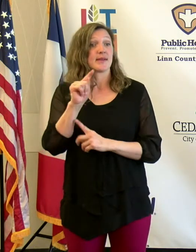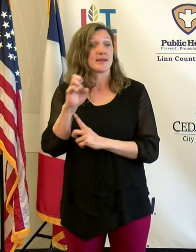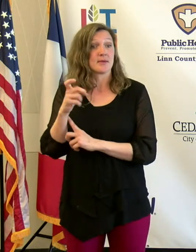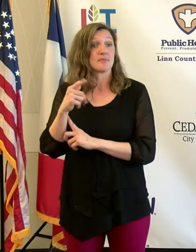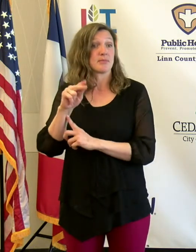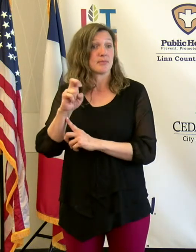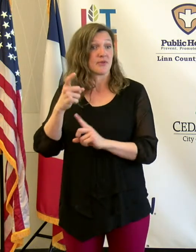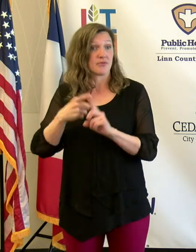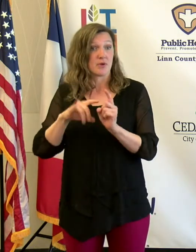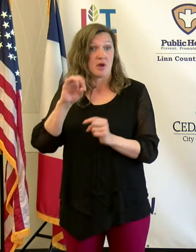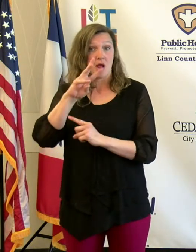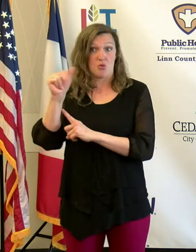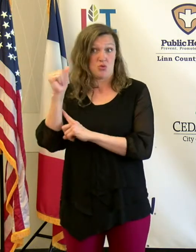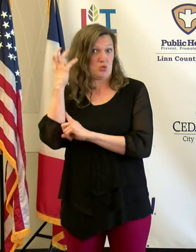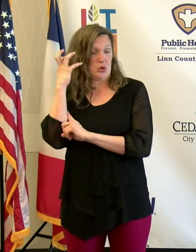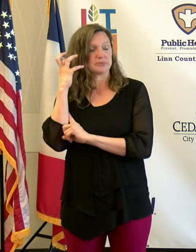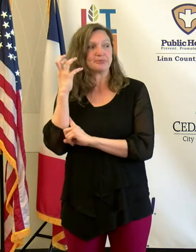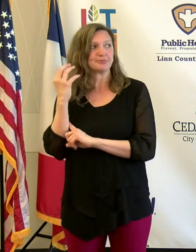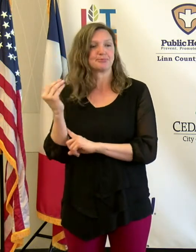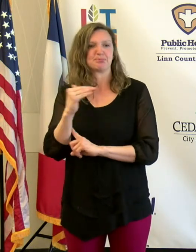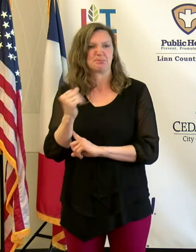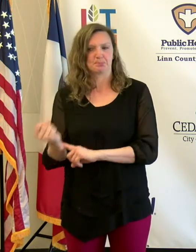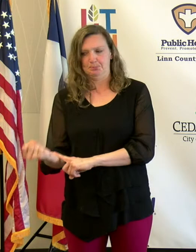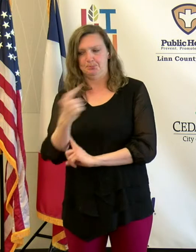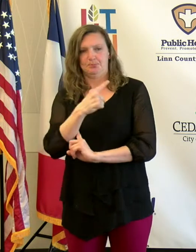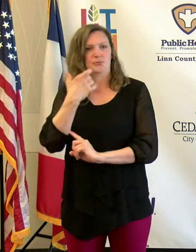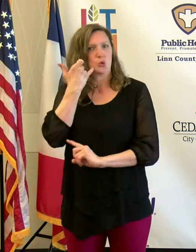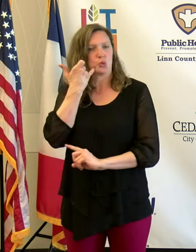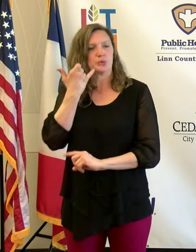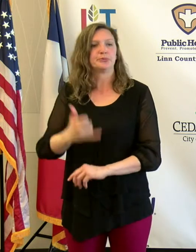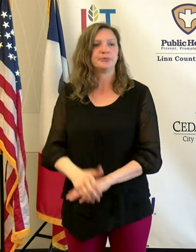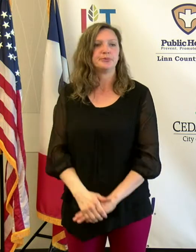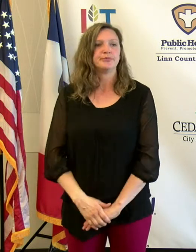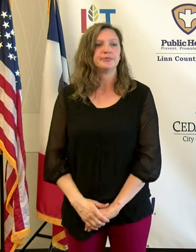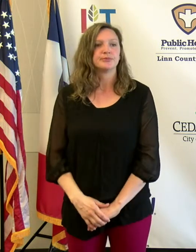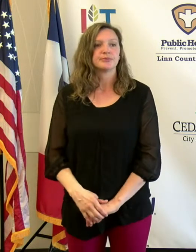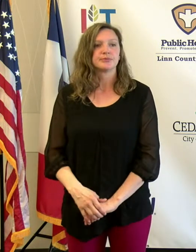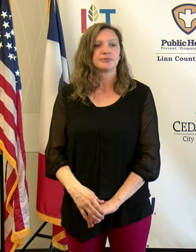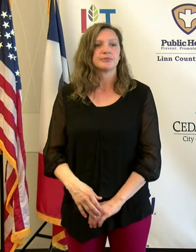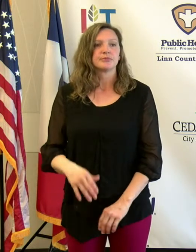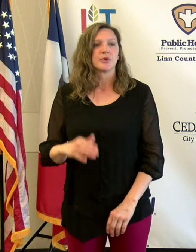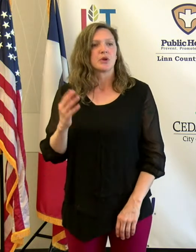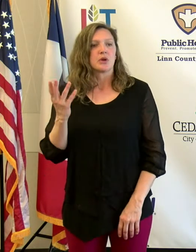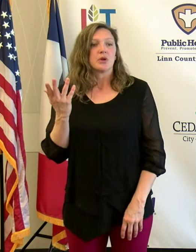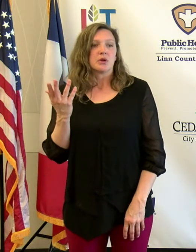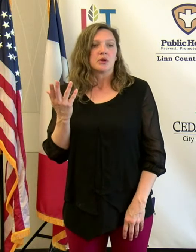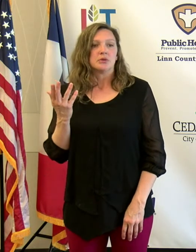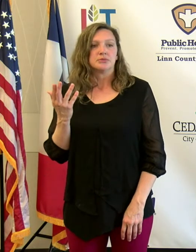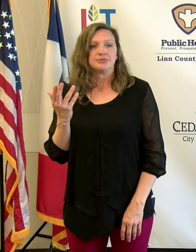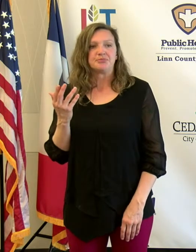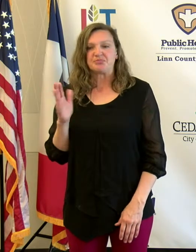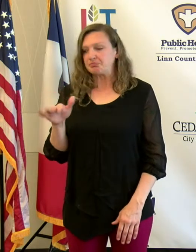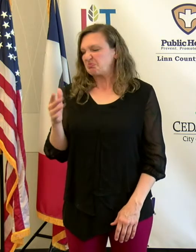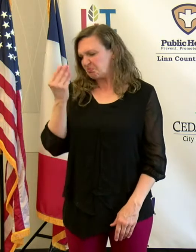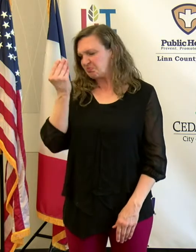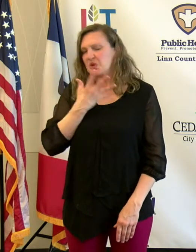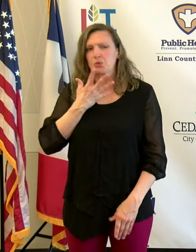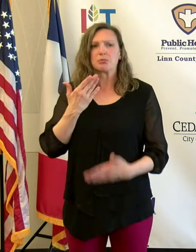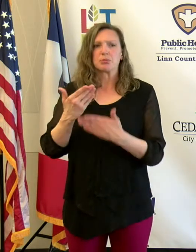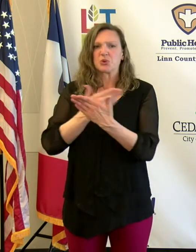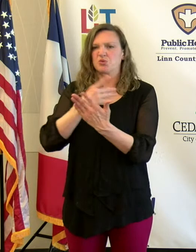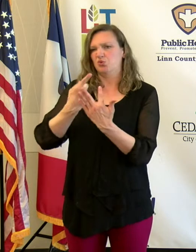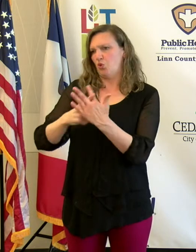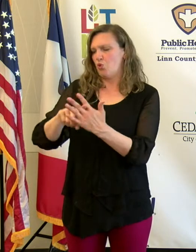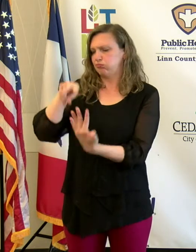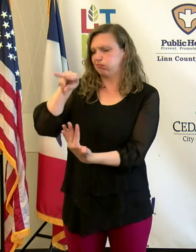Radio. We'll start with her questions. She did send these ahead of time. I'm going to read them as worded, and